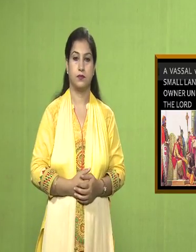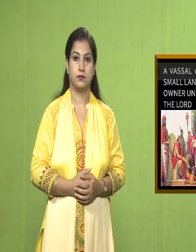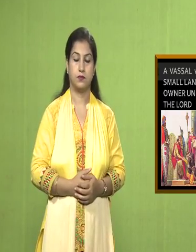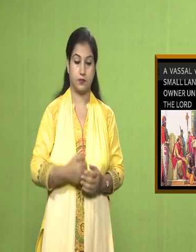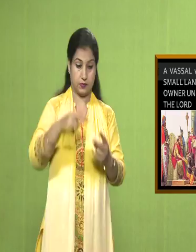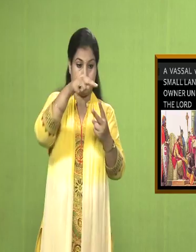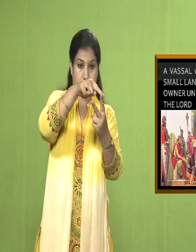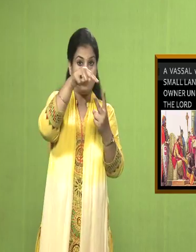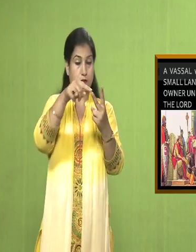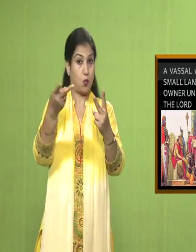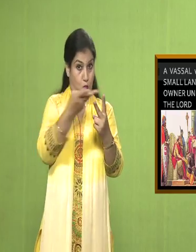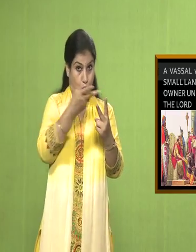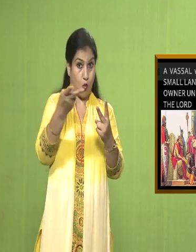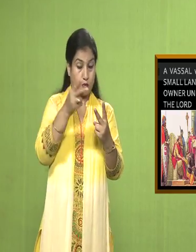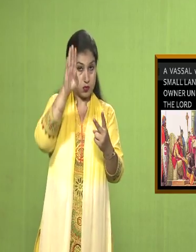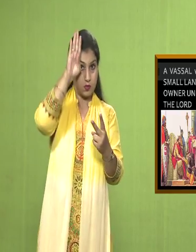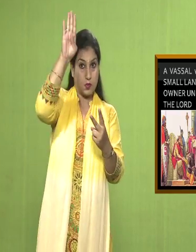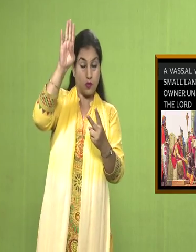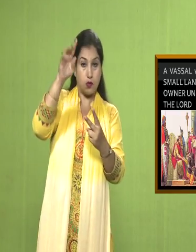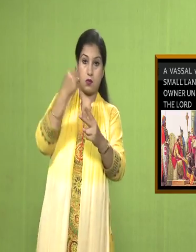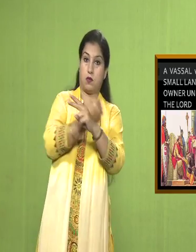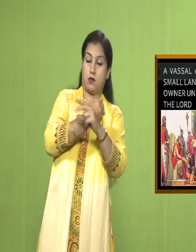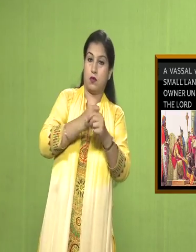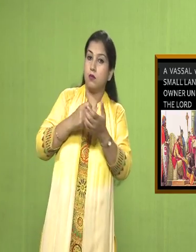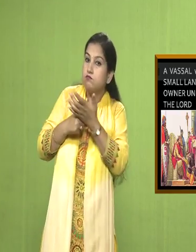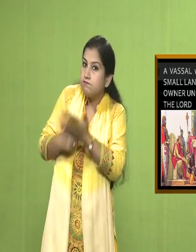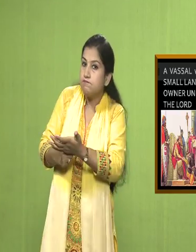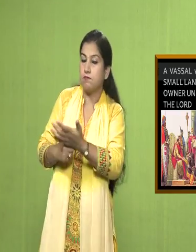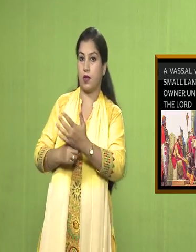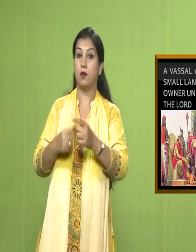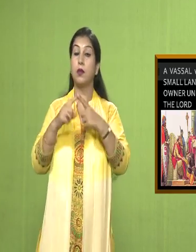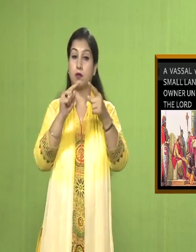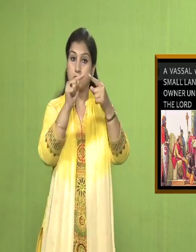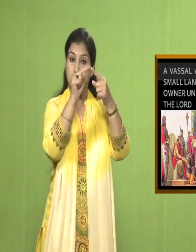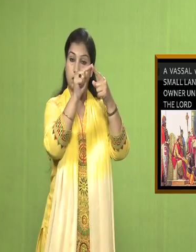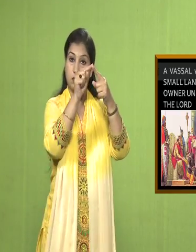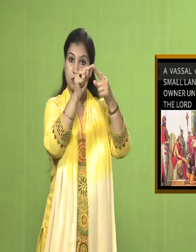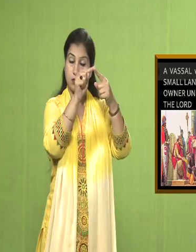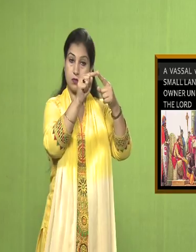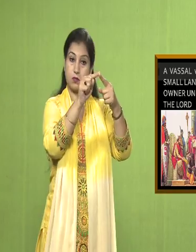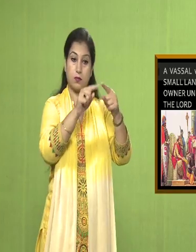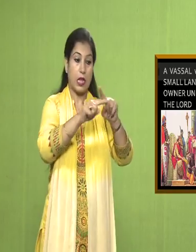Both of them served the lord, but a vassal could be a small land